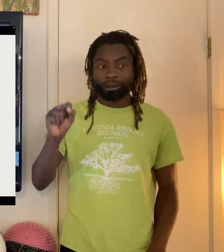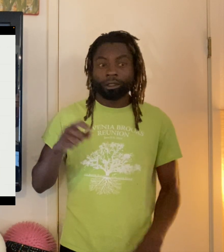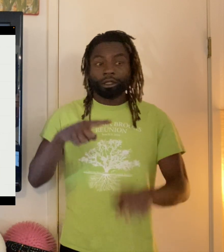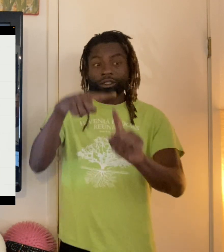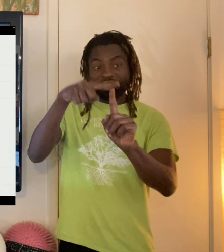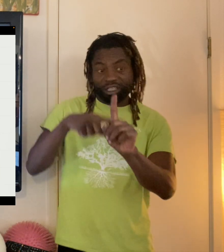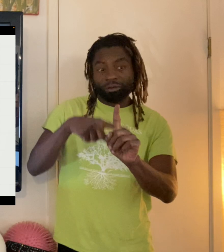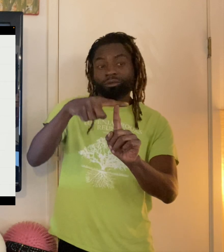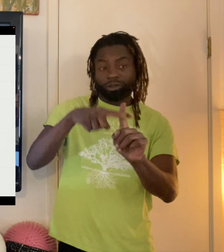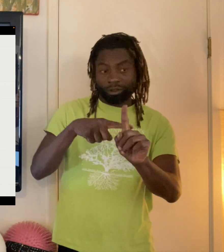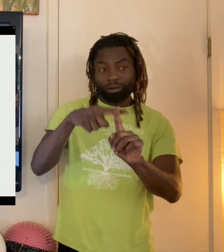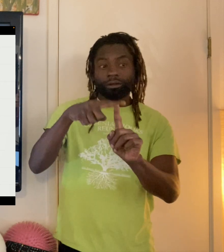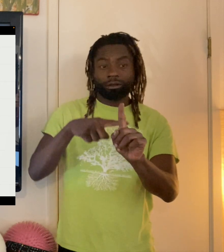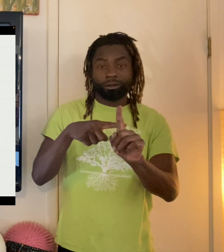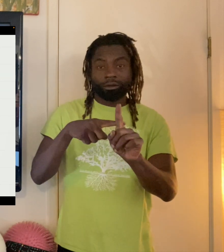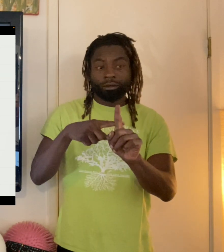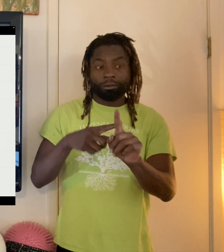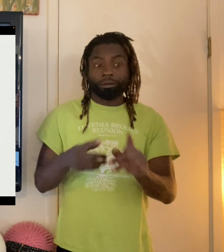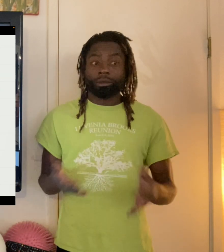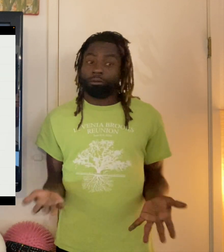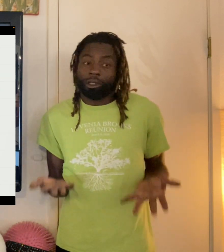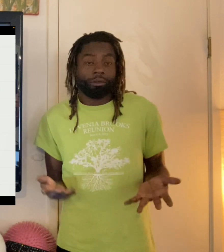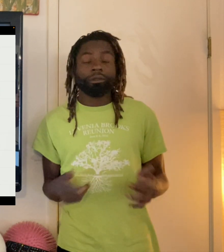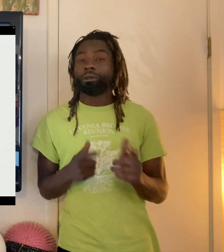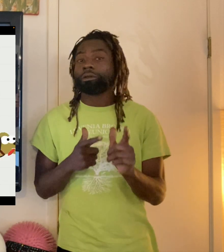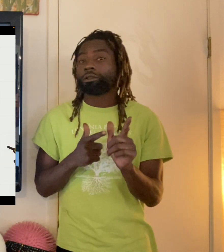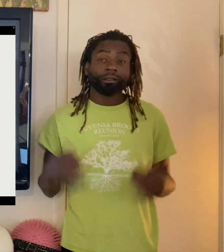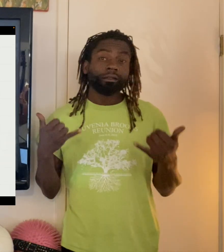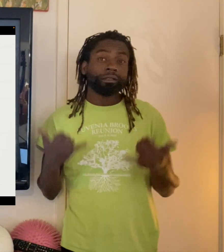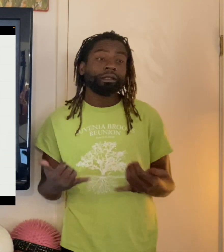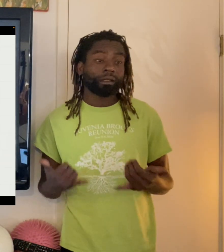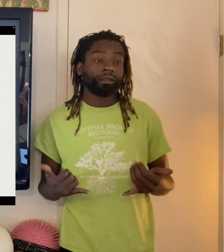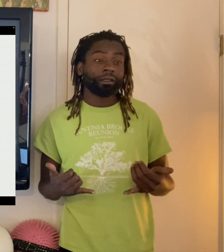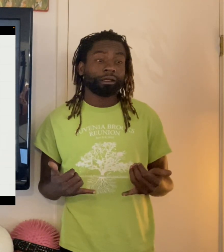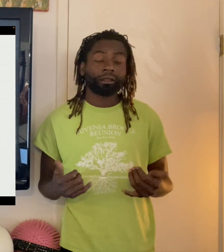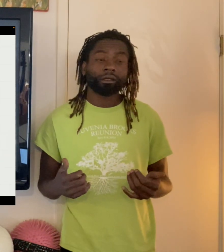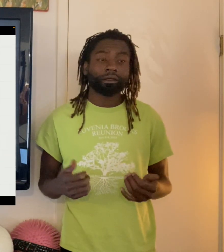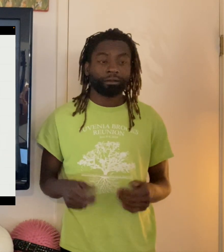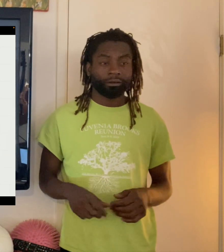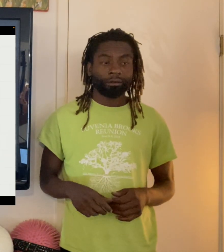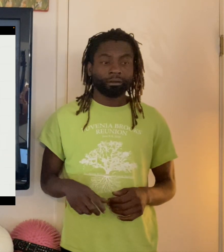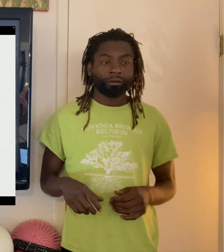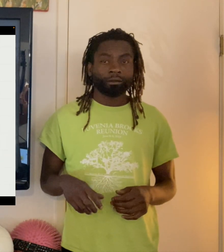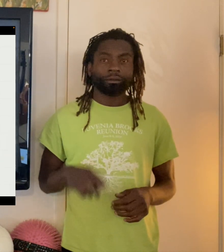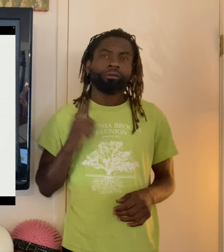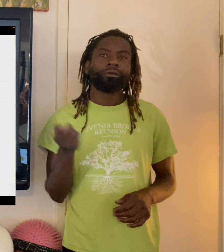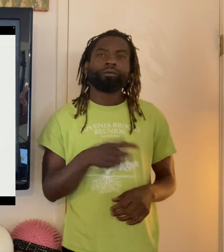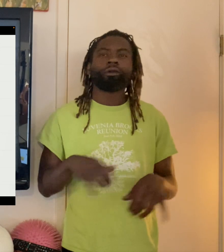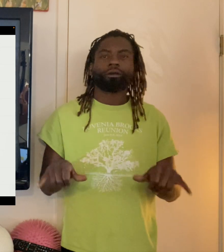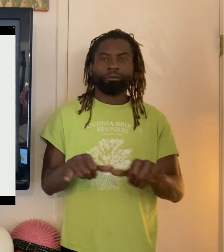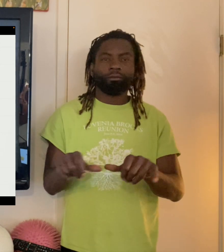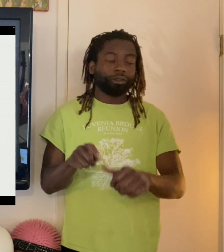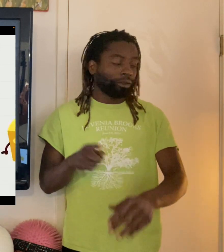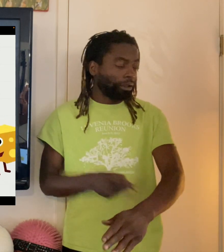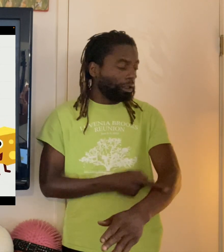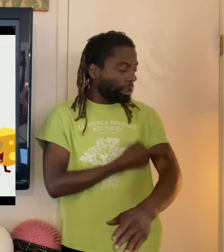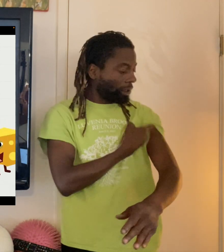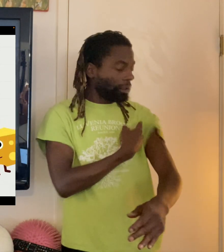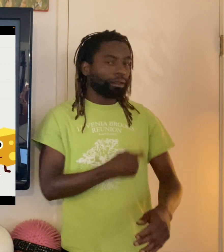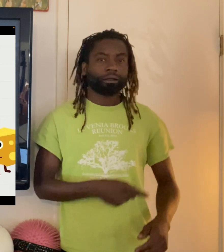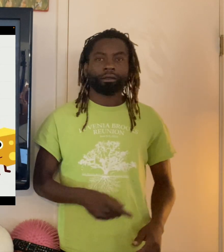temperature, or even speed. But today, we are going to measure